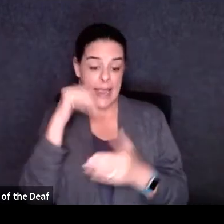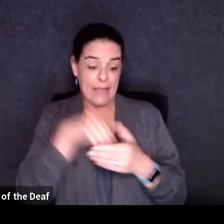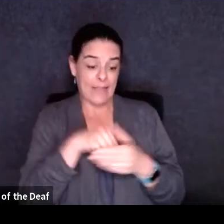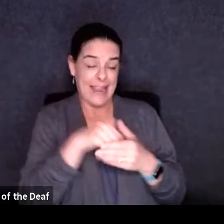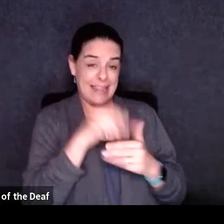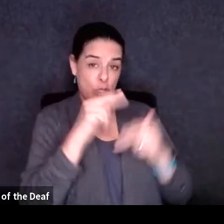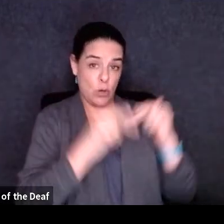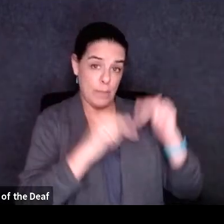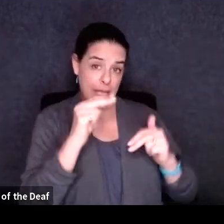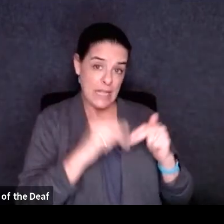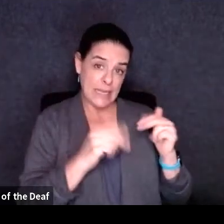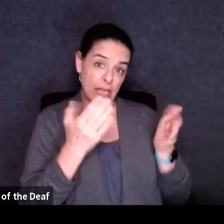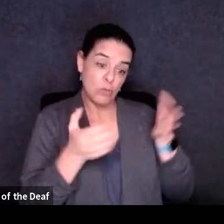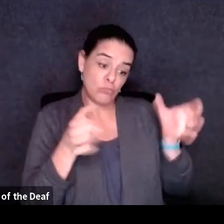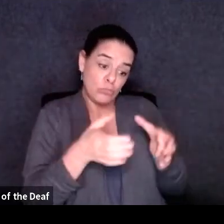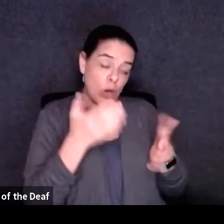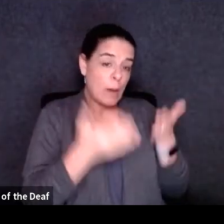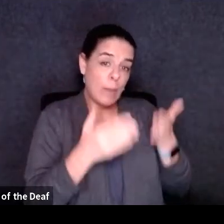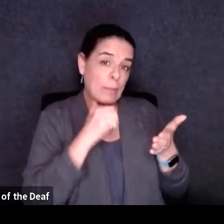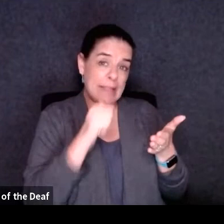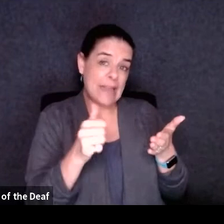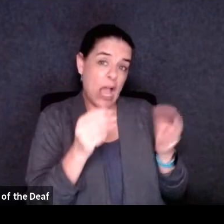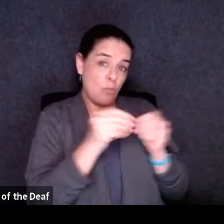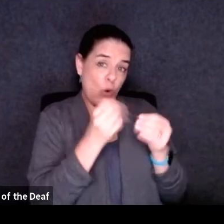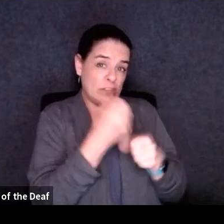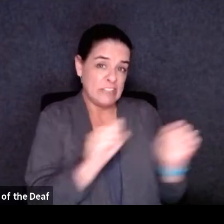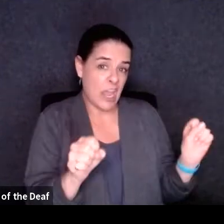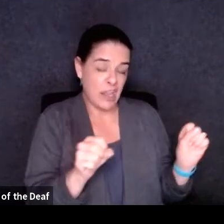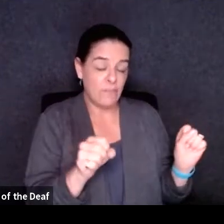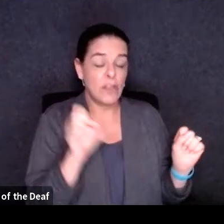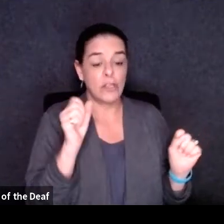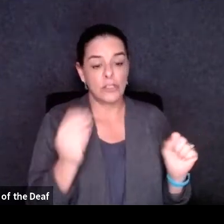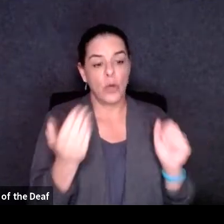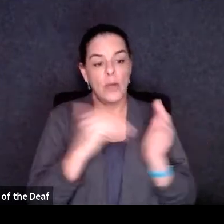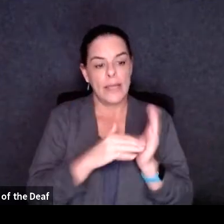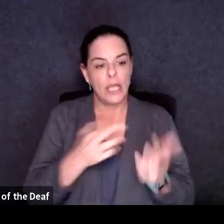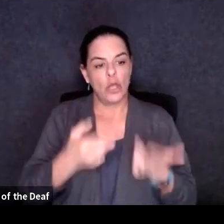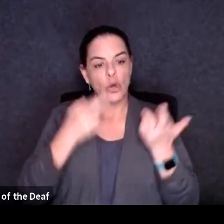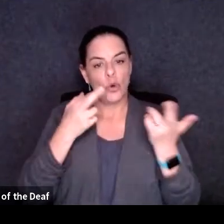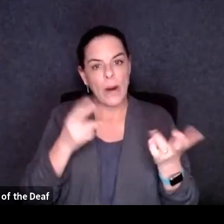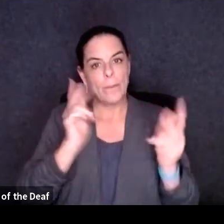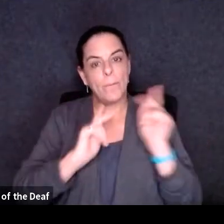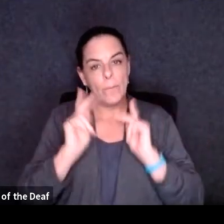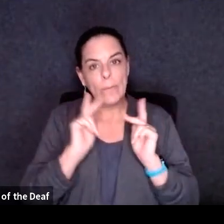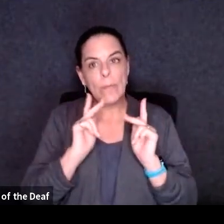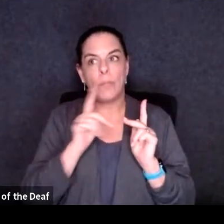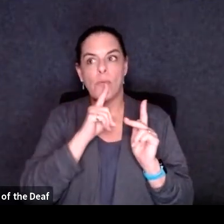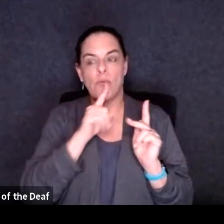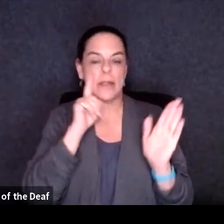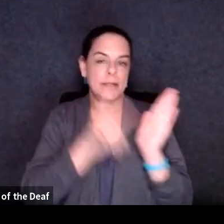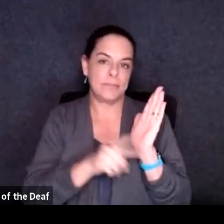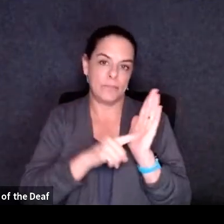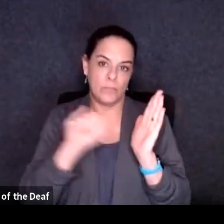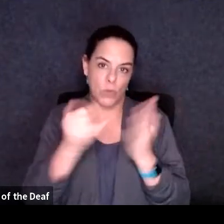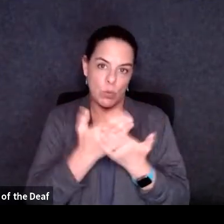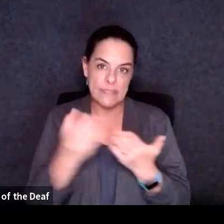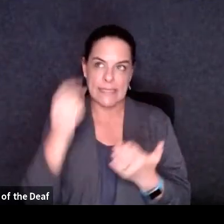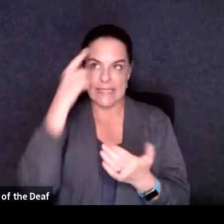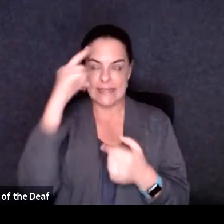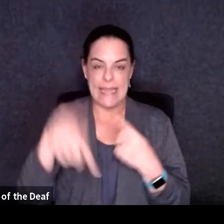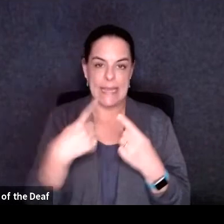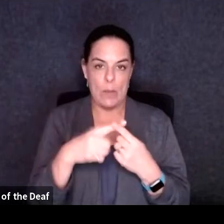indoor building, then probably not any safer. And so again, recommend that people really look into those things and think about them.